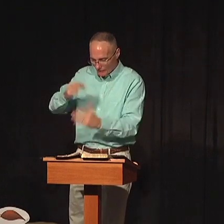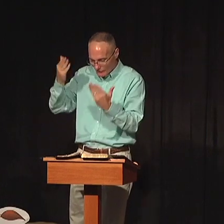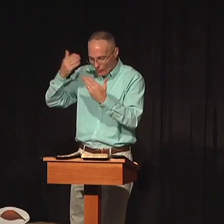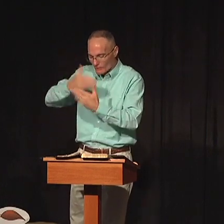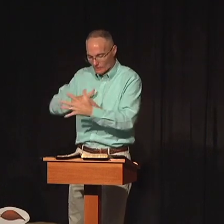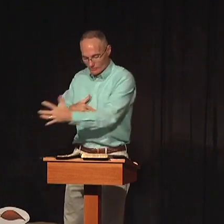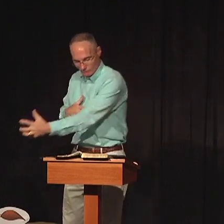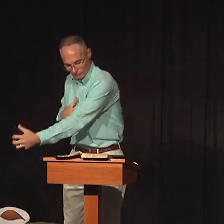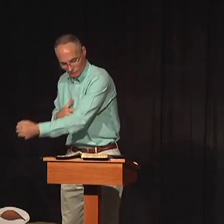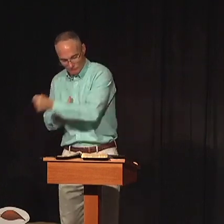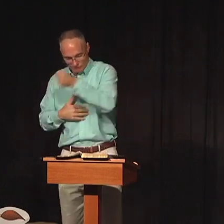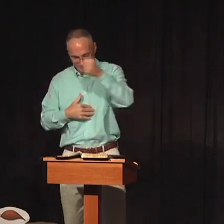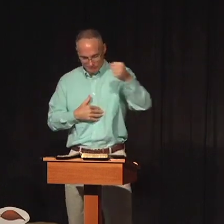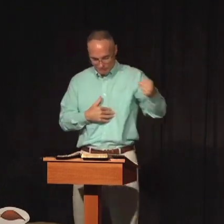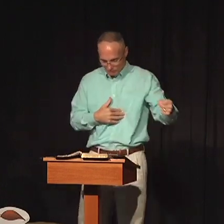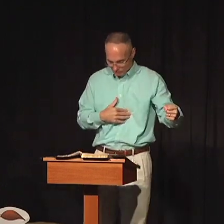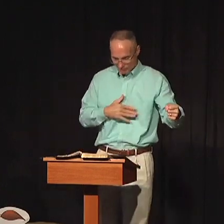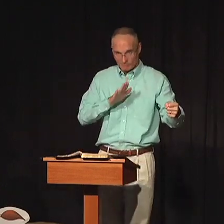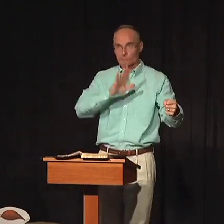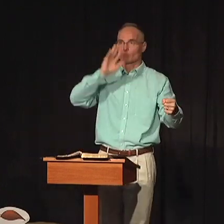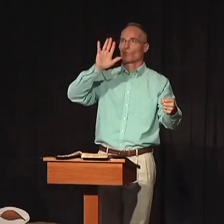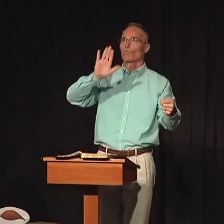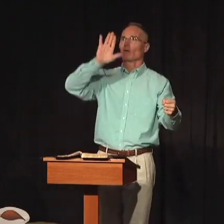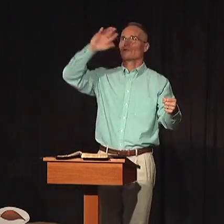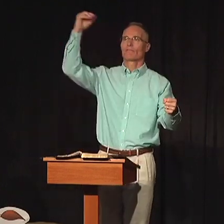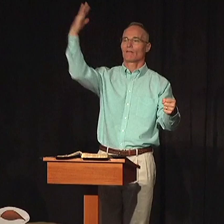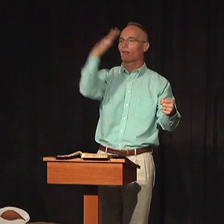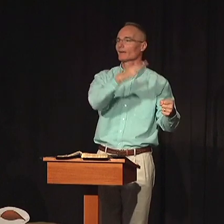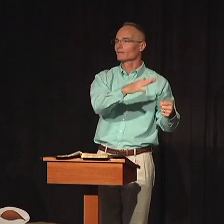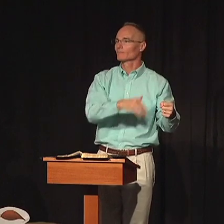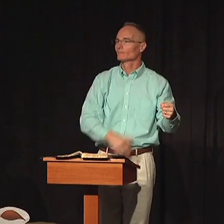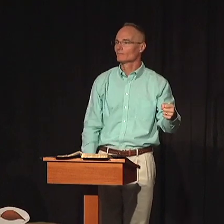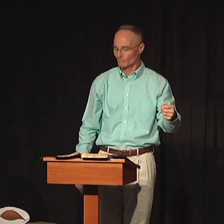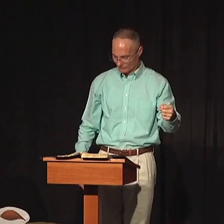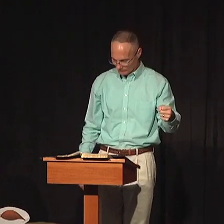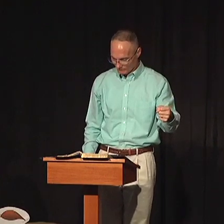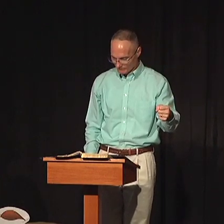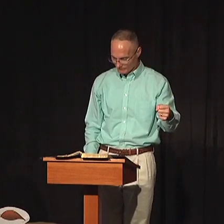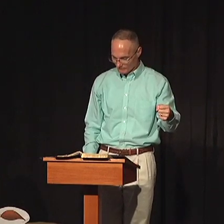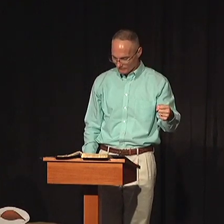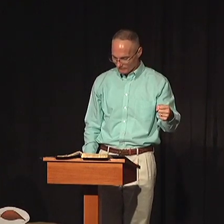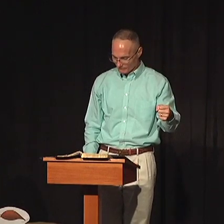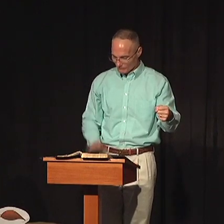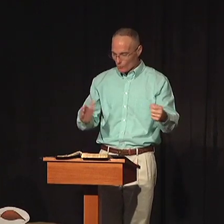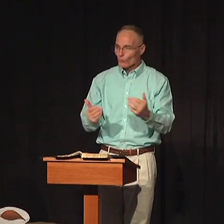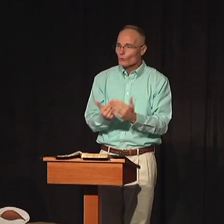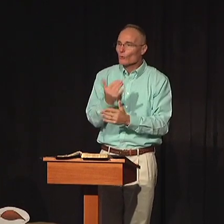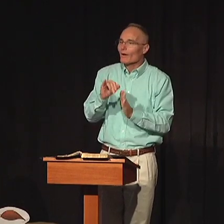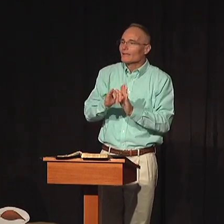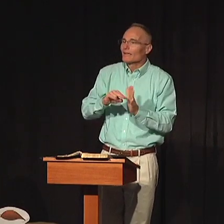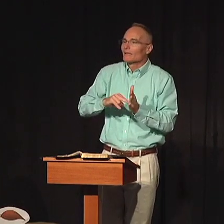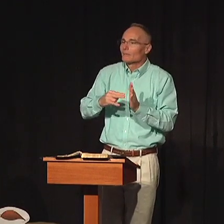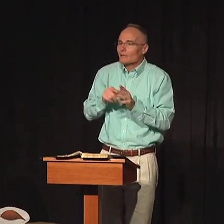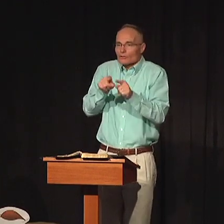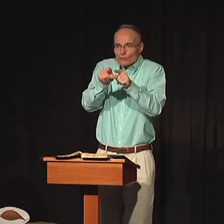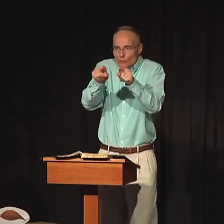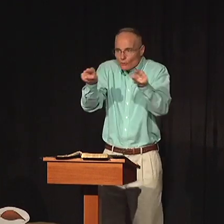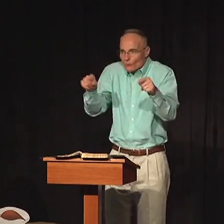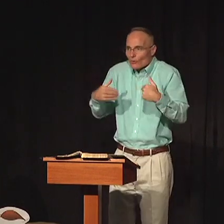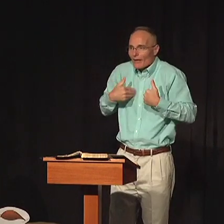Because he called you out of the darkness into his wonderful light. Your new identity